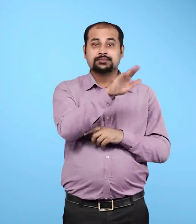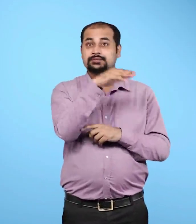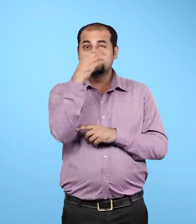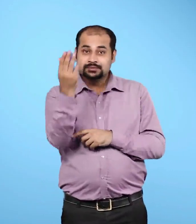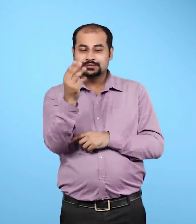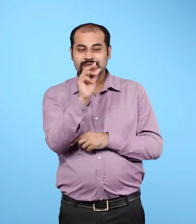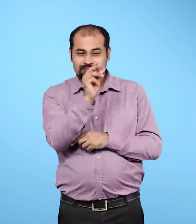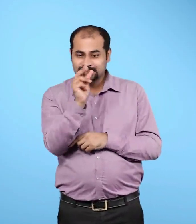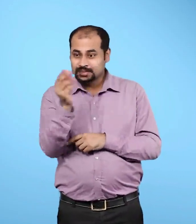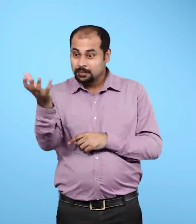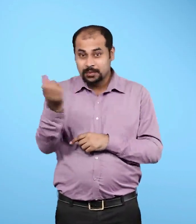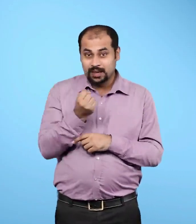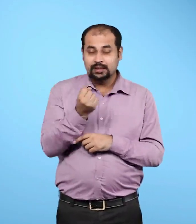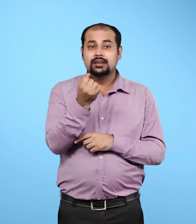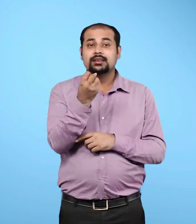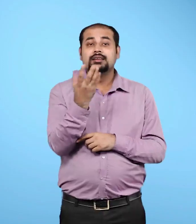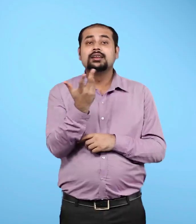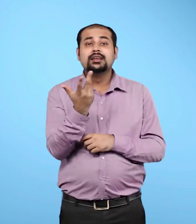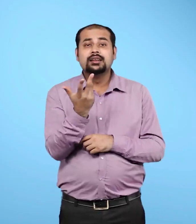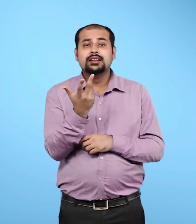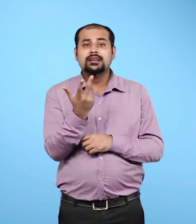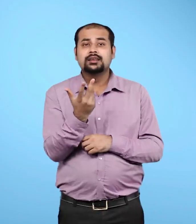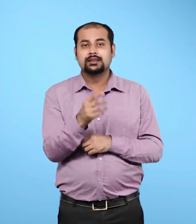Column 2, beads, 24.